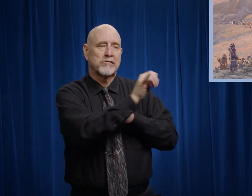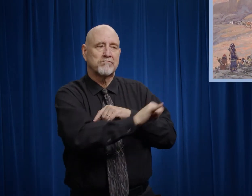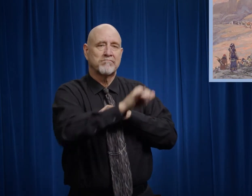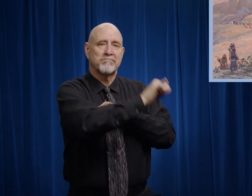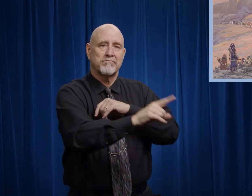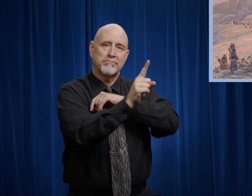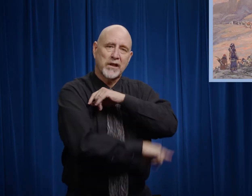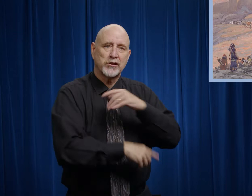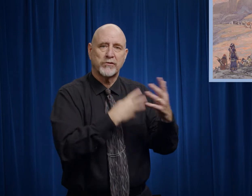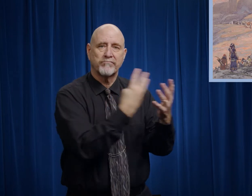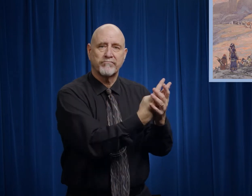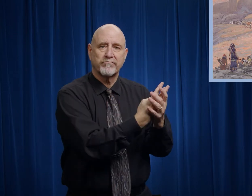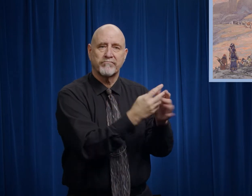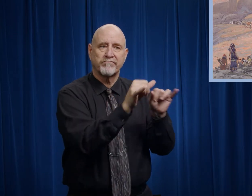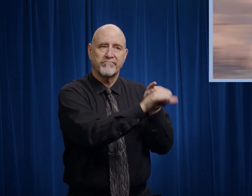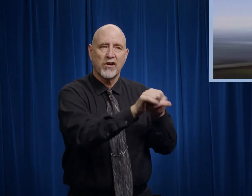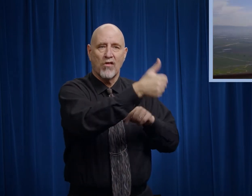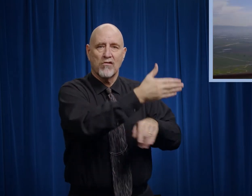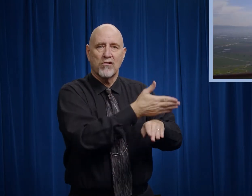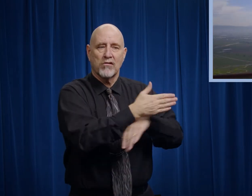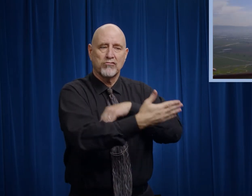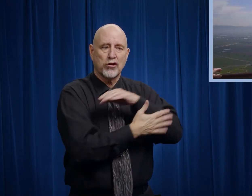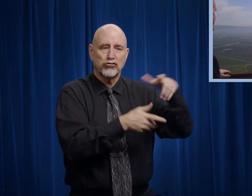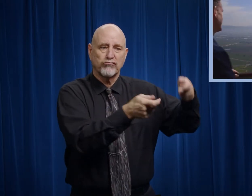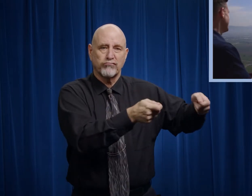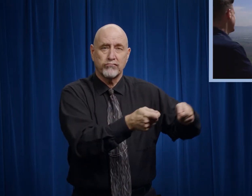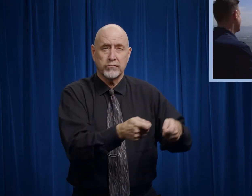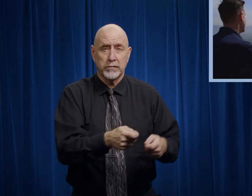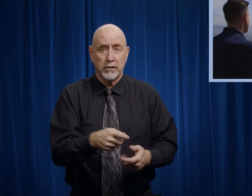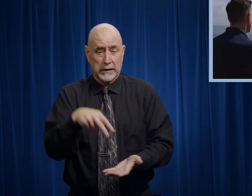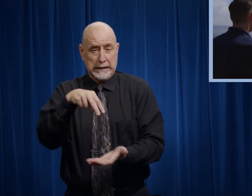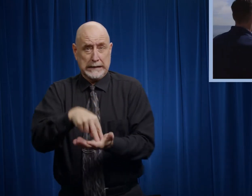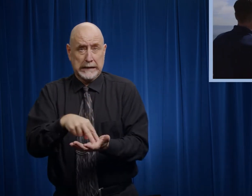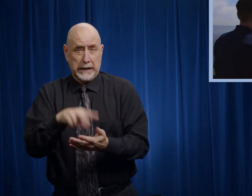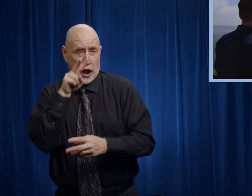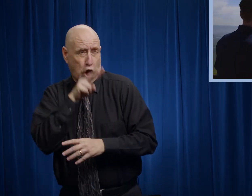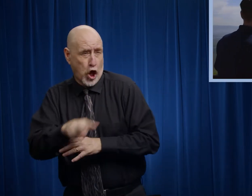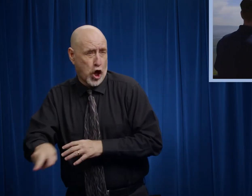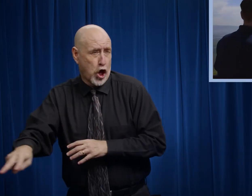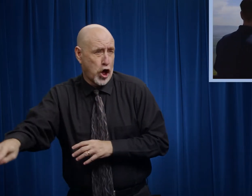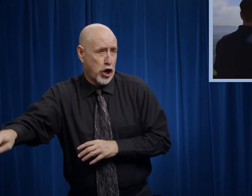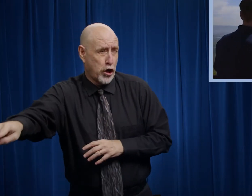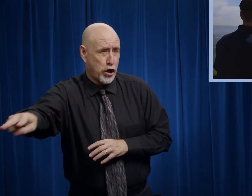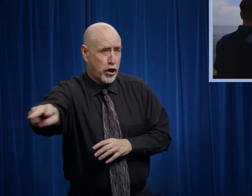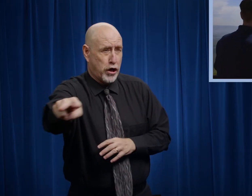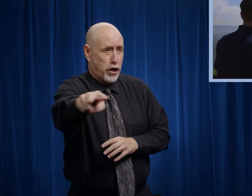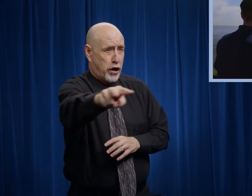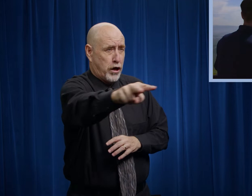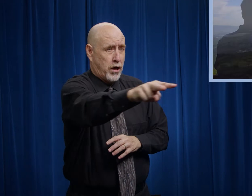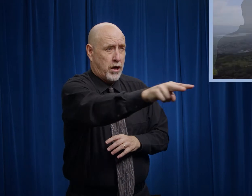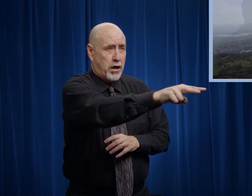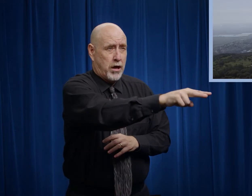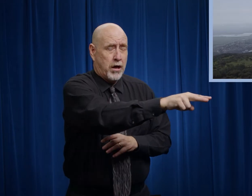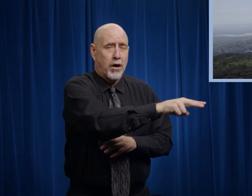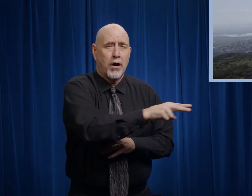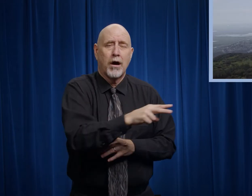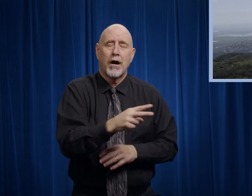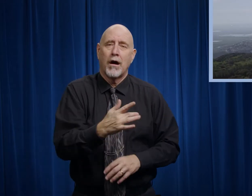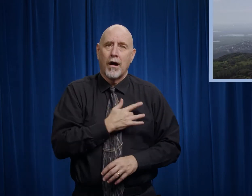punishment in captivity. As one peers across the Carmel Range, it is easy to imagine why peoples